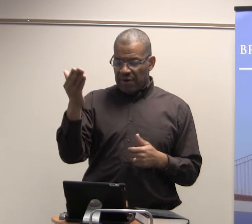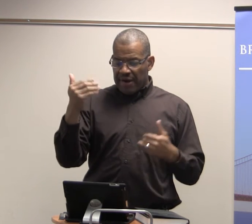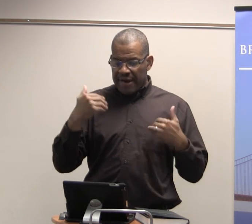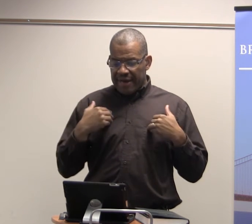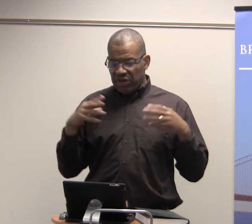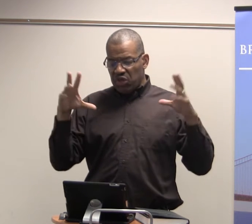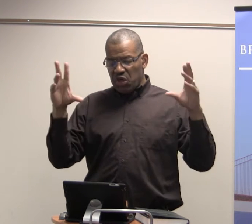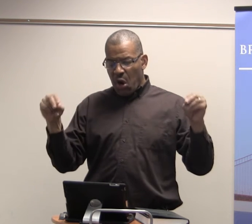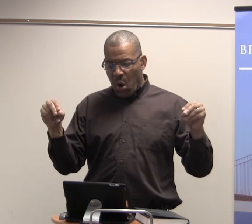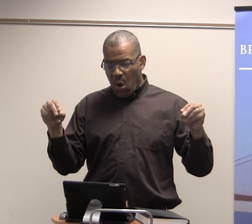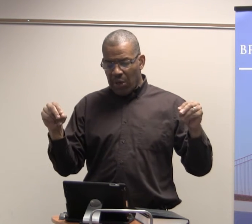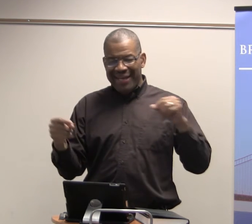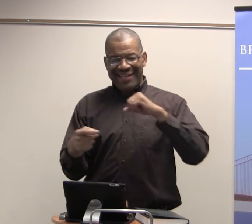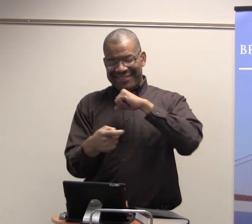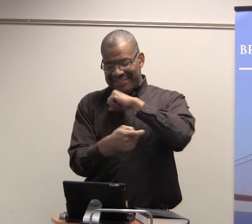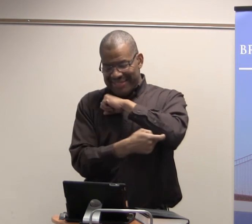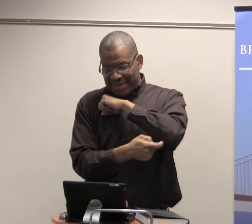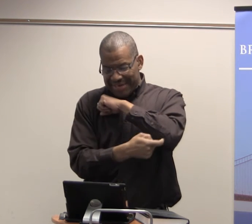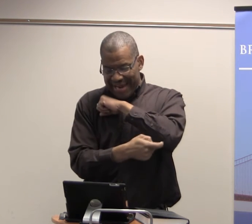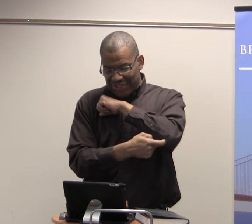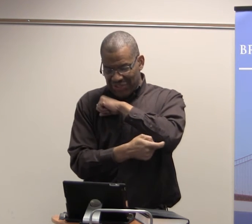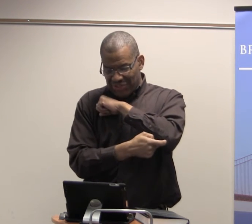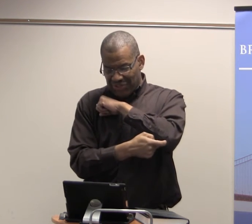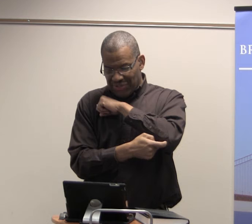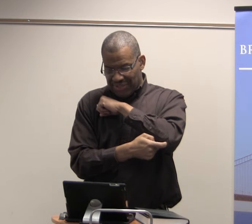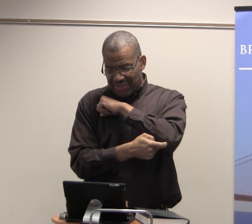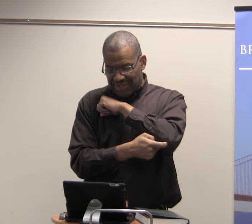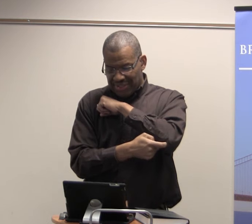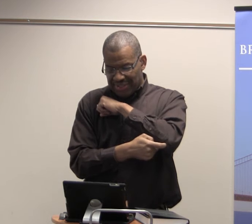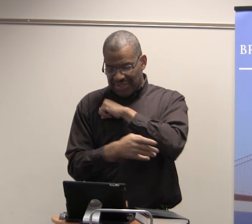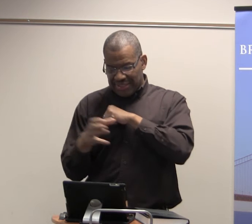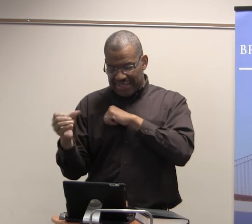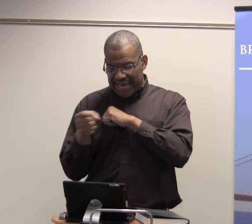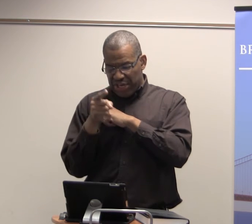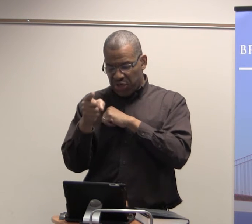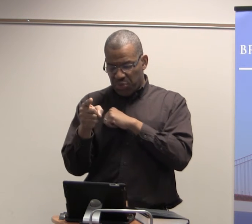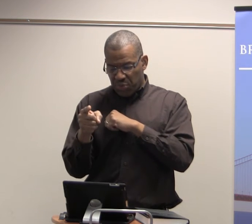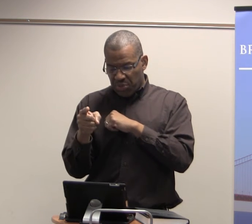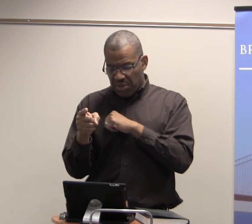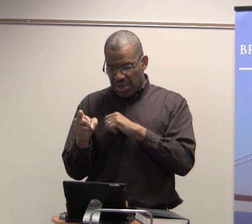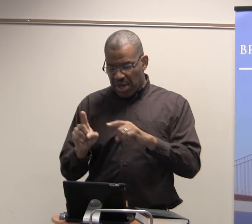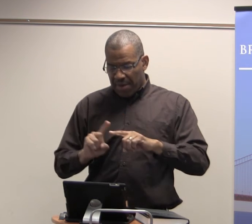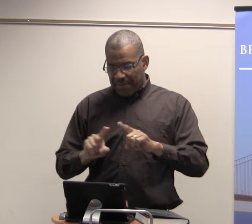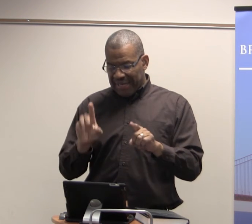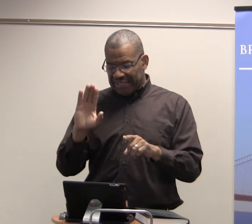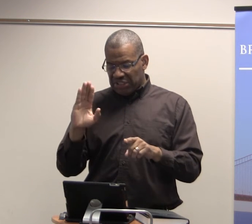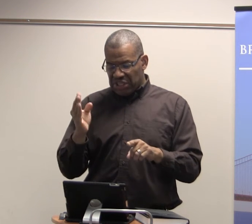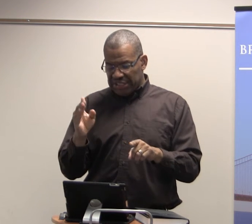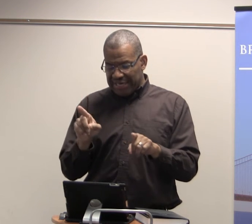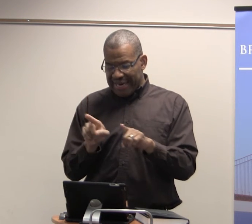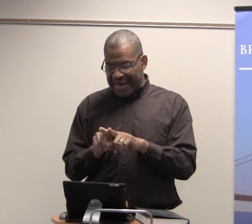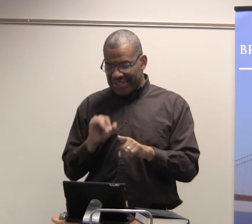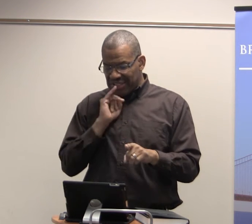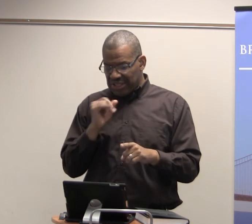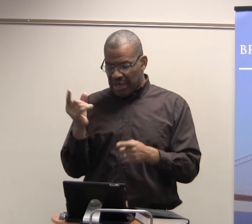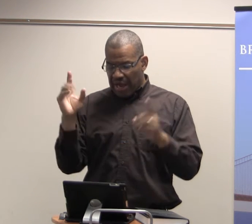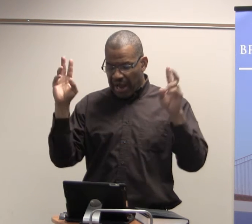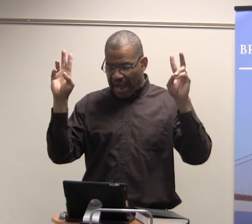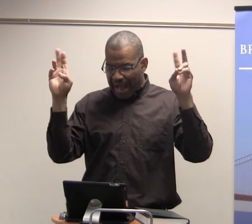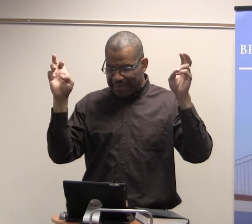There are no temptations to take you, but as such as He